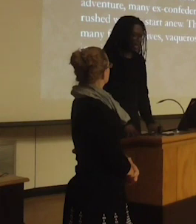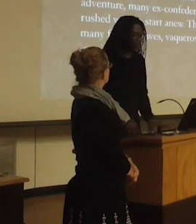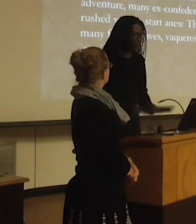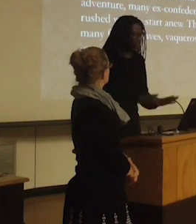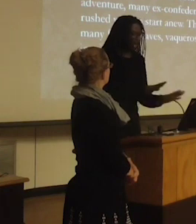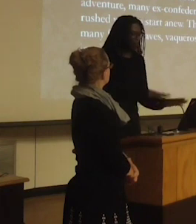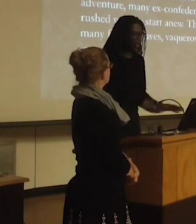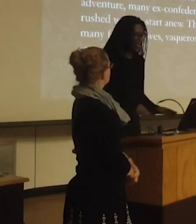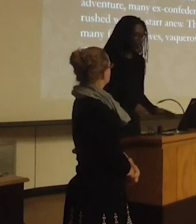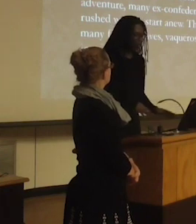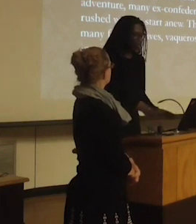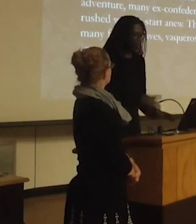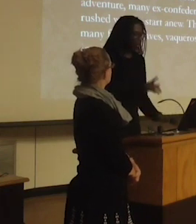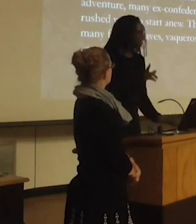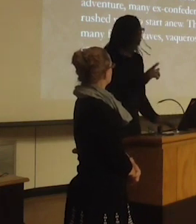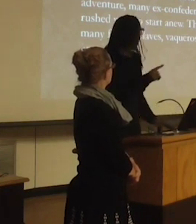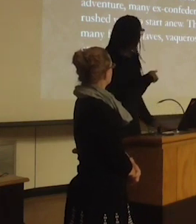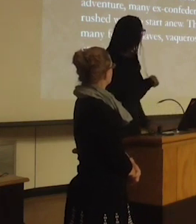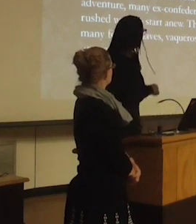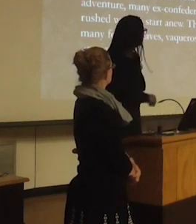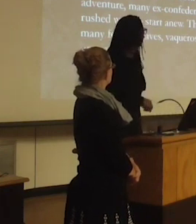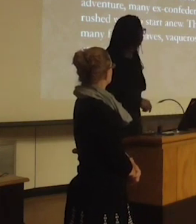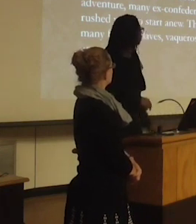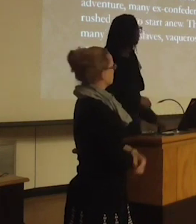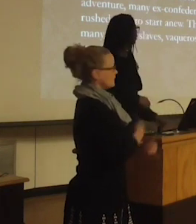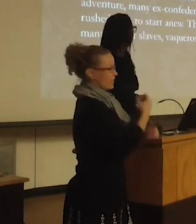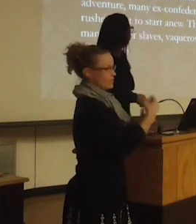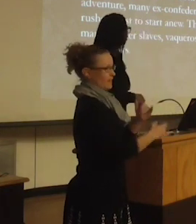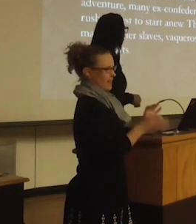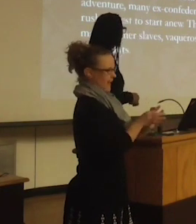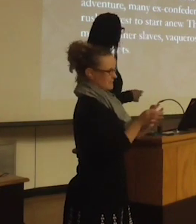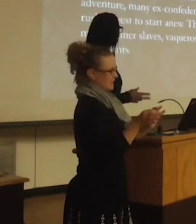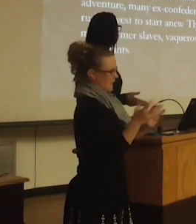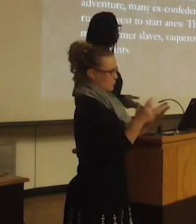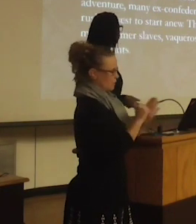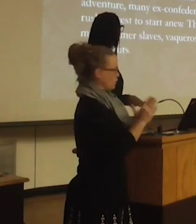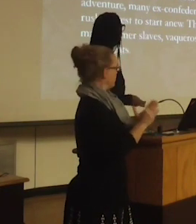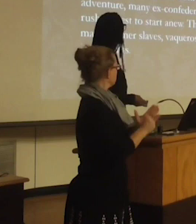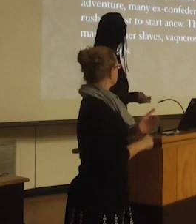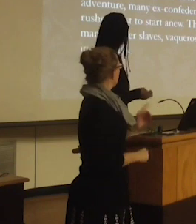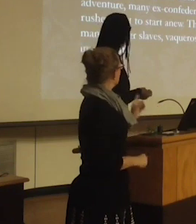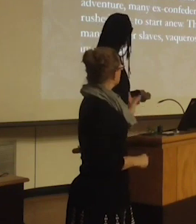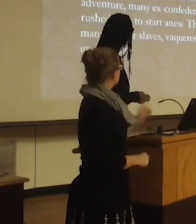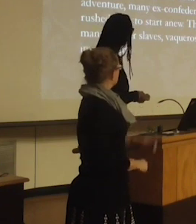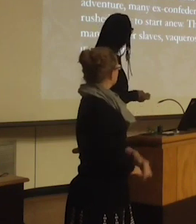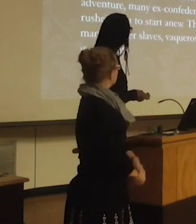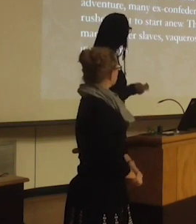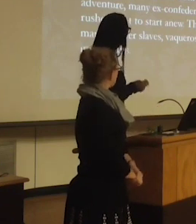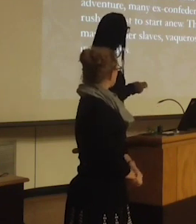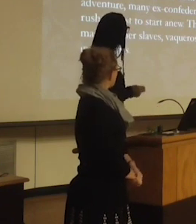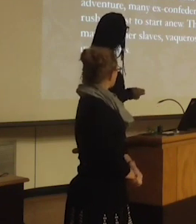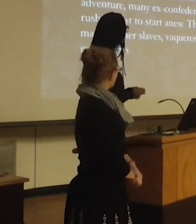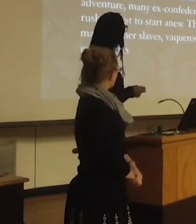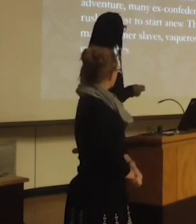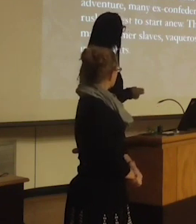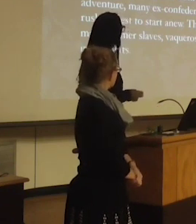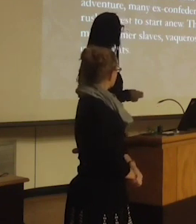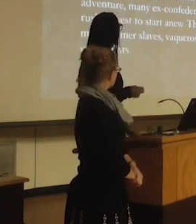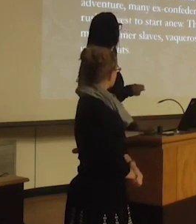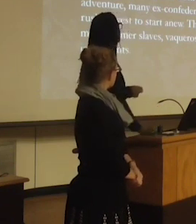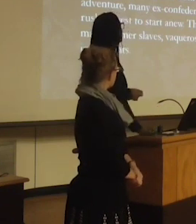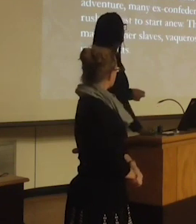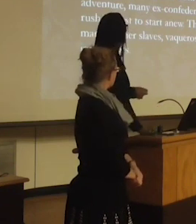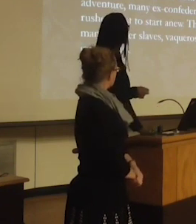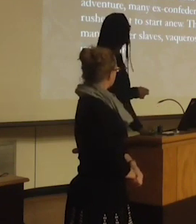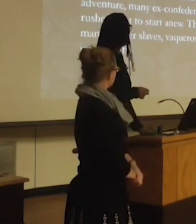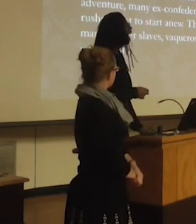There was lots of demand for beef after the Civil War. The last line is of particular importance. It says the historical cowboy also included many former slaves,